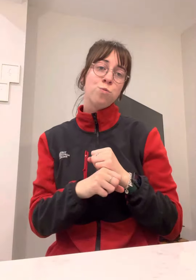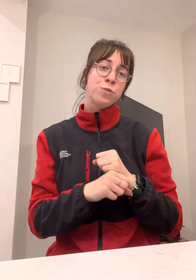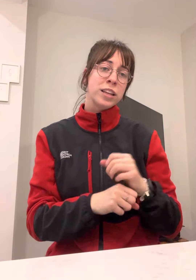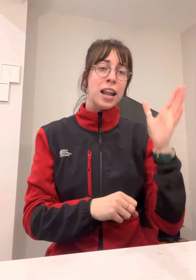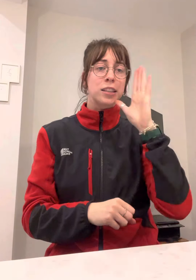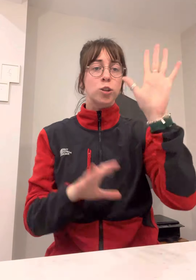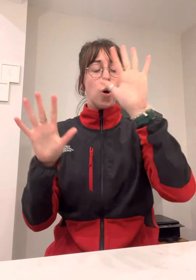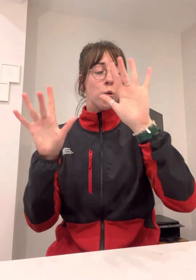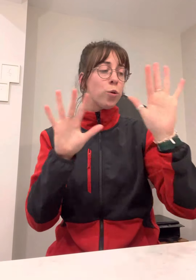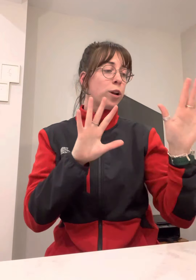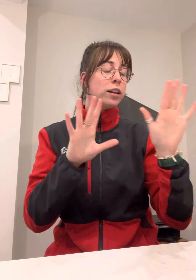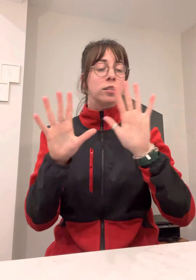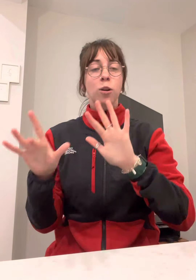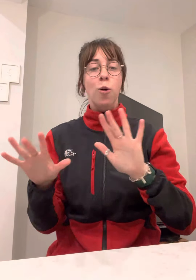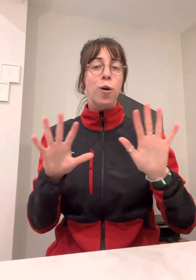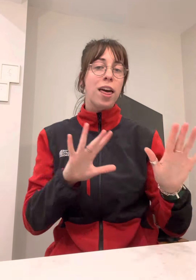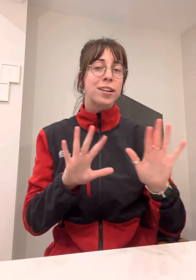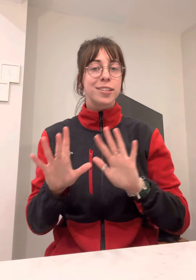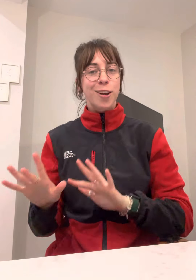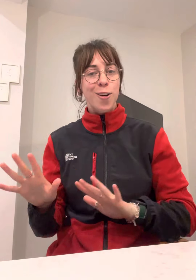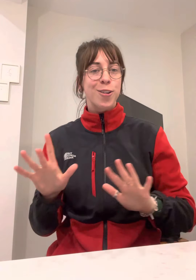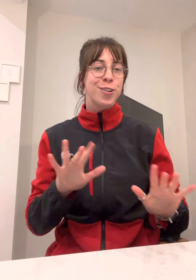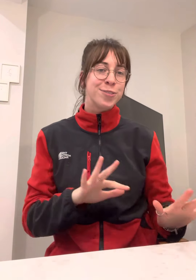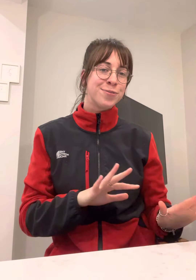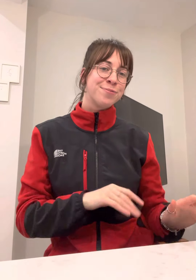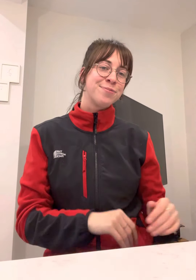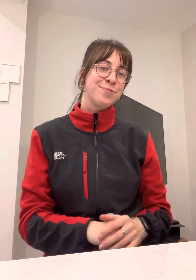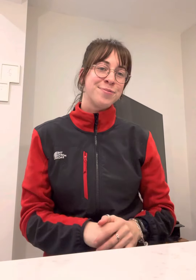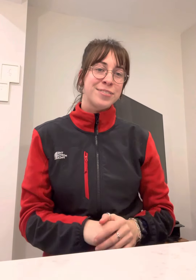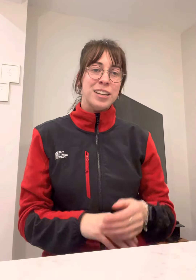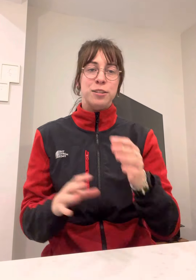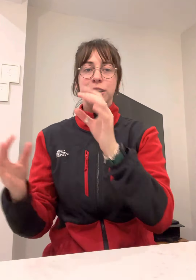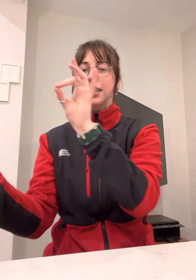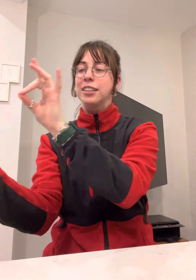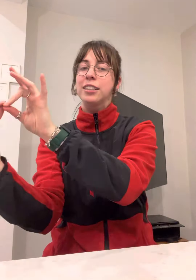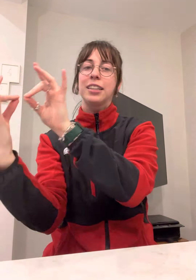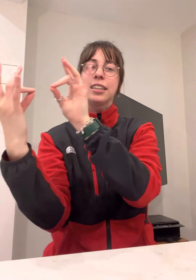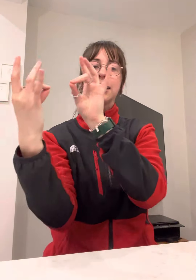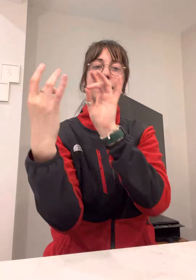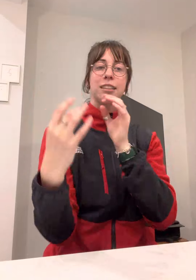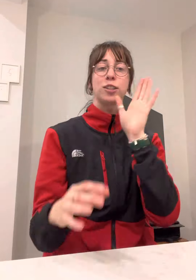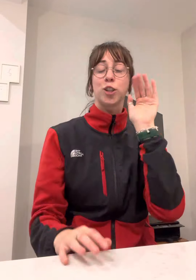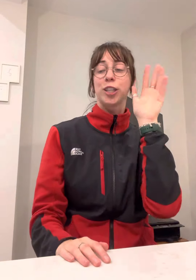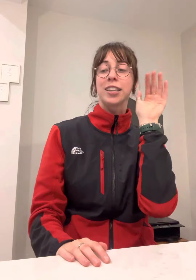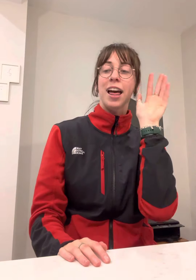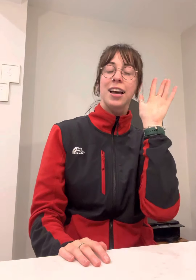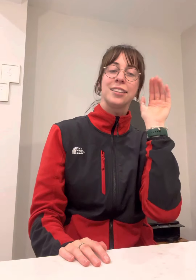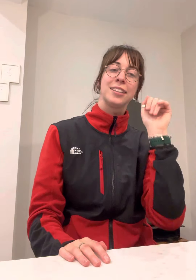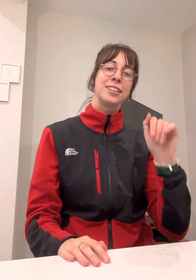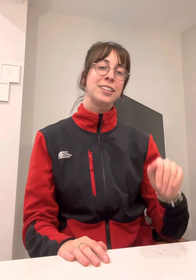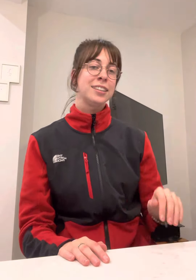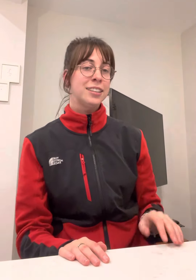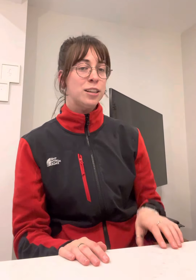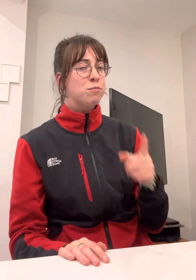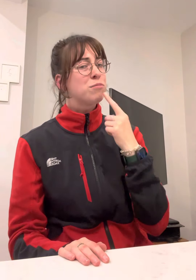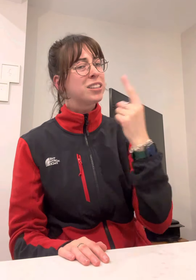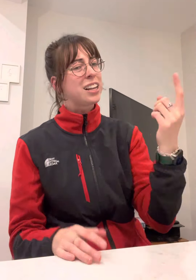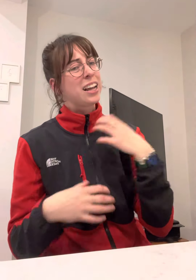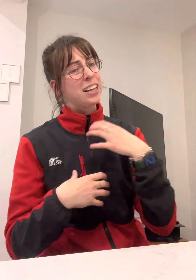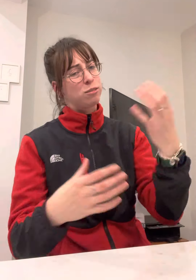it snow, let it snow, let it snow. When we finally kiss goodnight, how I hate going